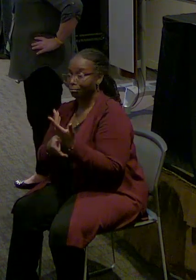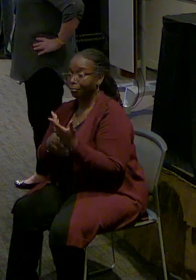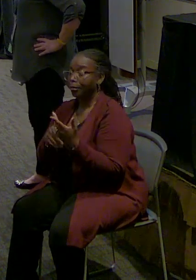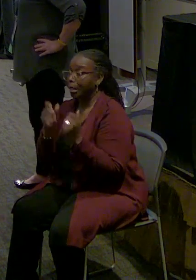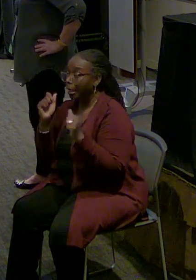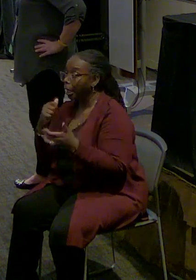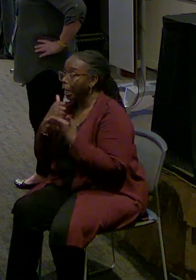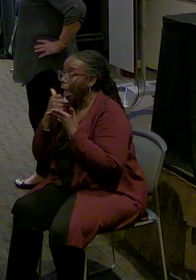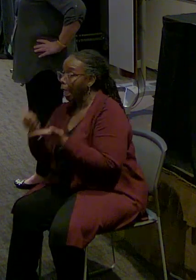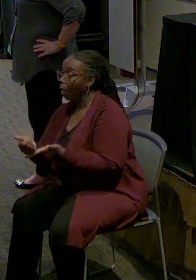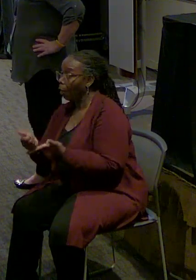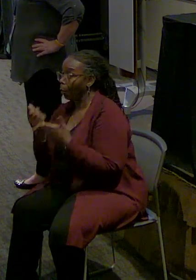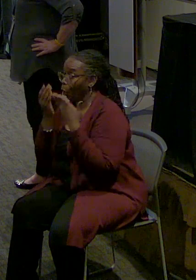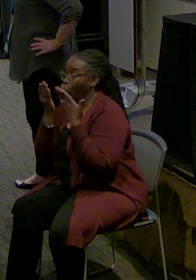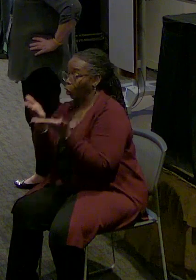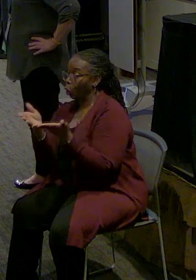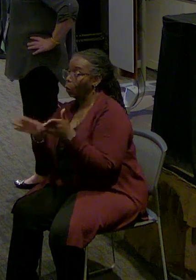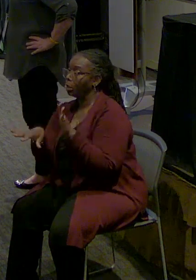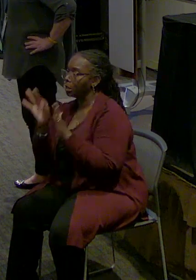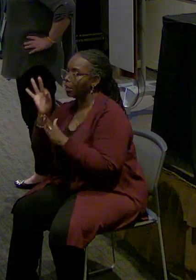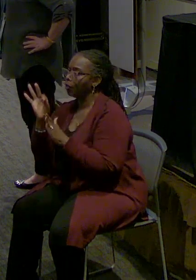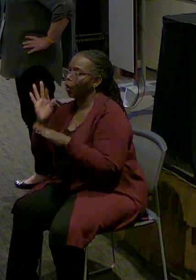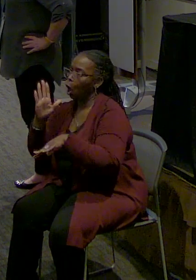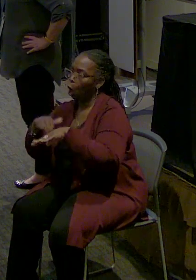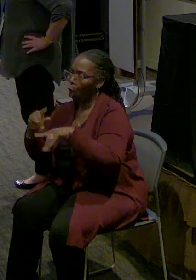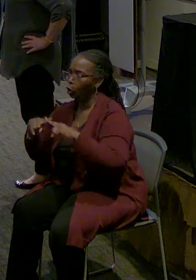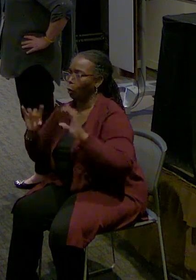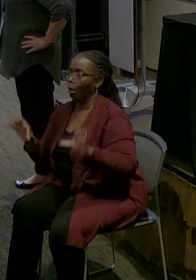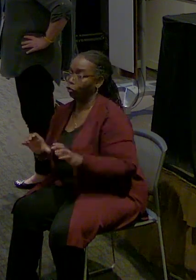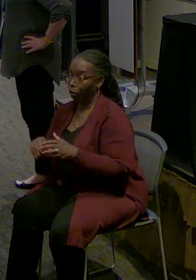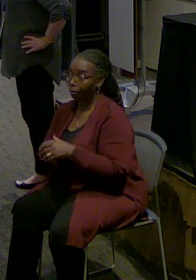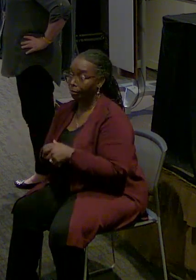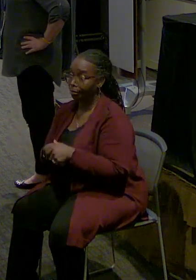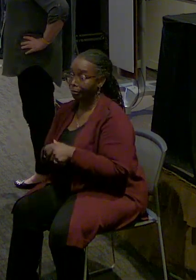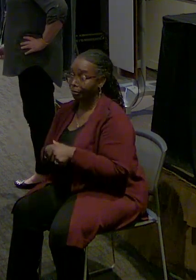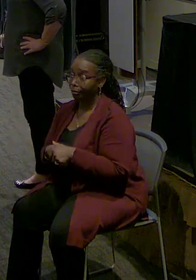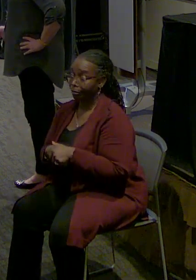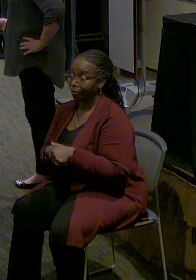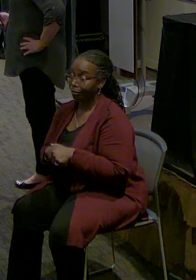that could help you discover a call to action.